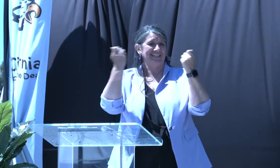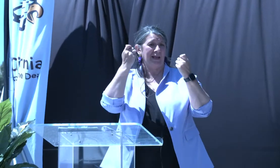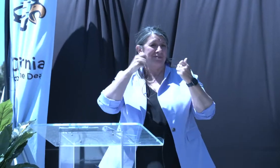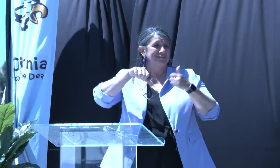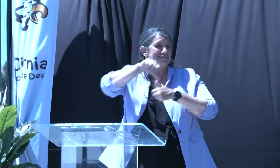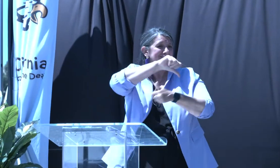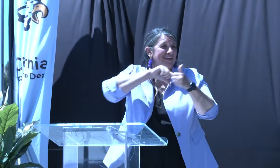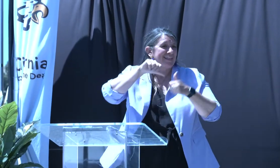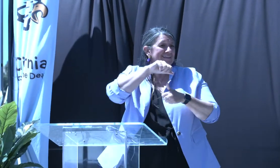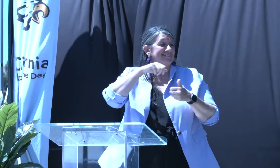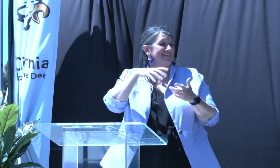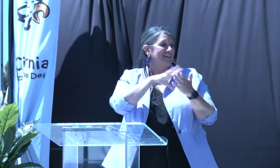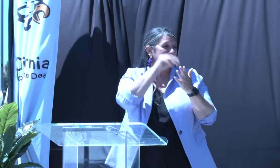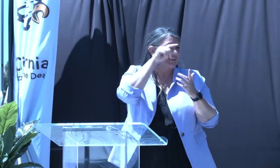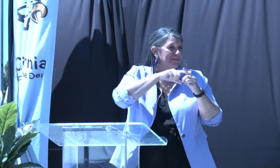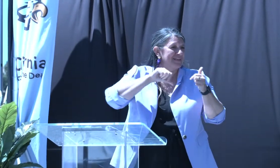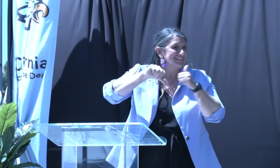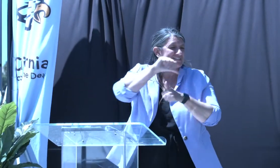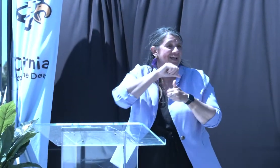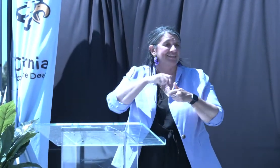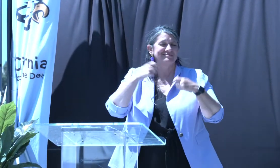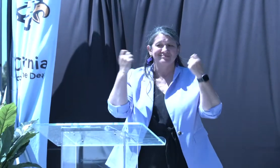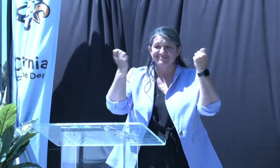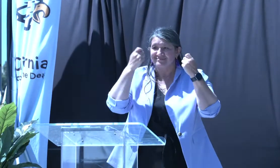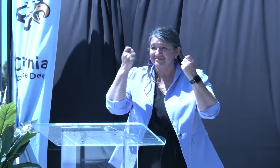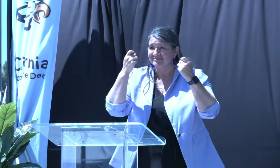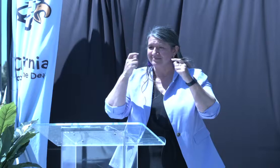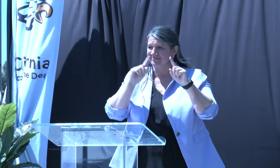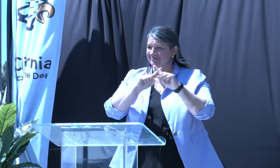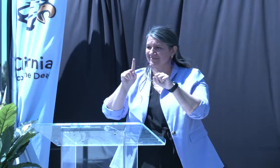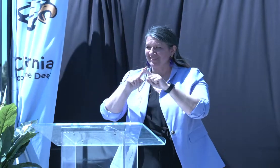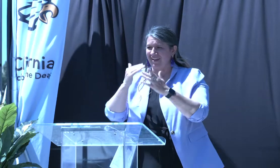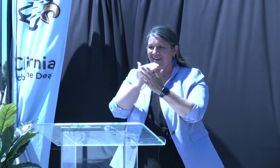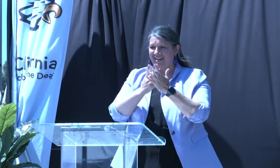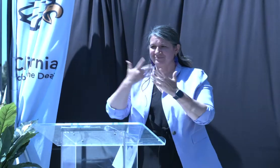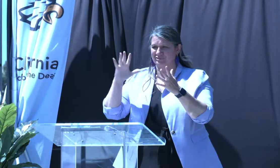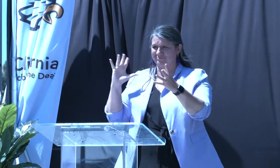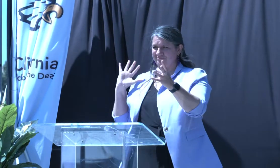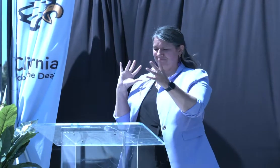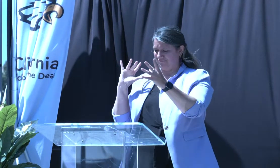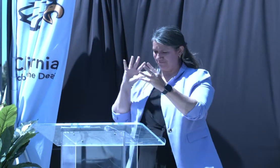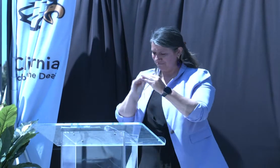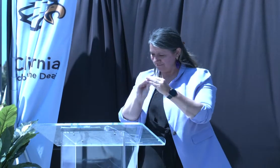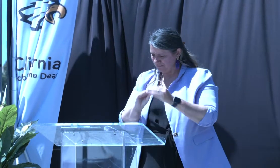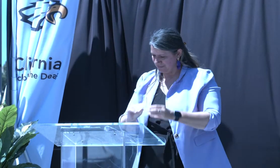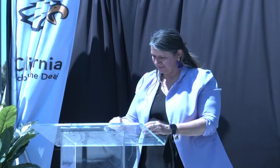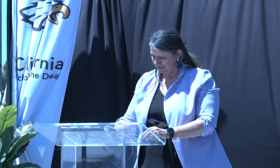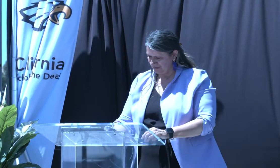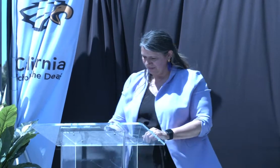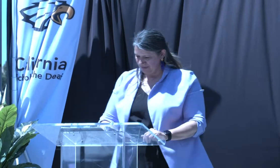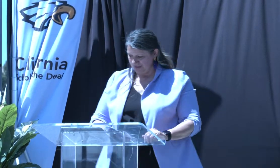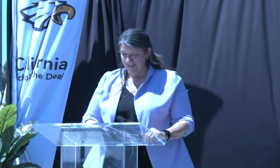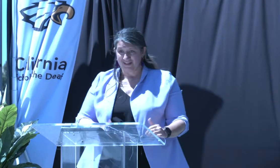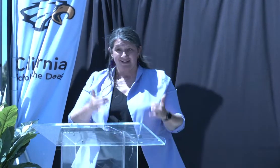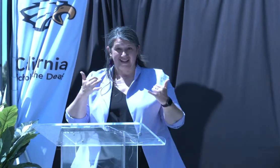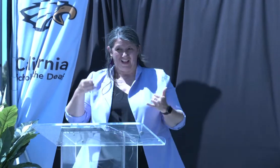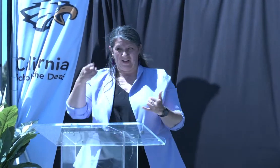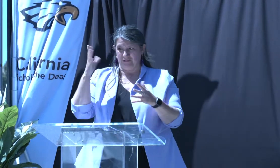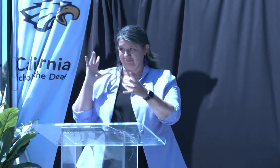make what you were hoping to do and you experience frustrations. Yes, there's a social event here, and this